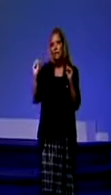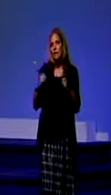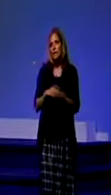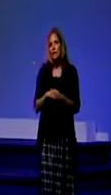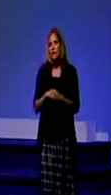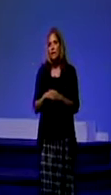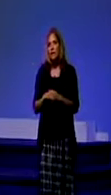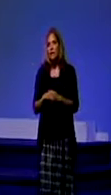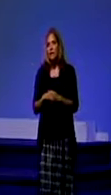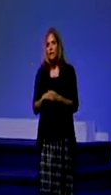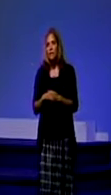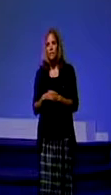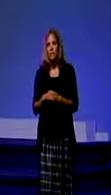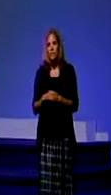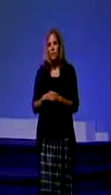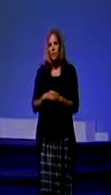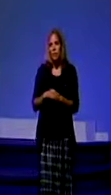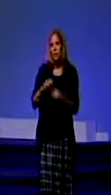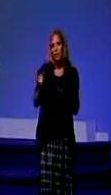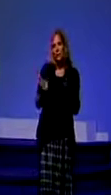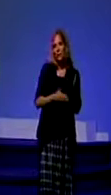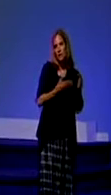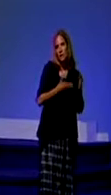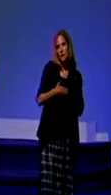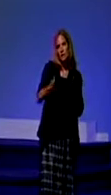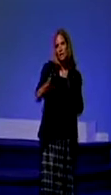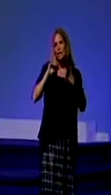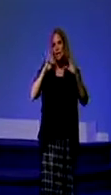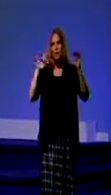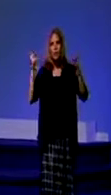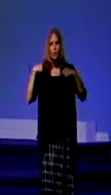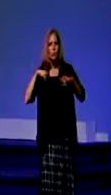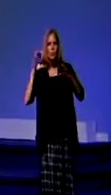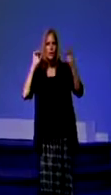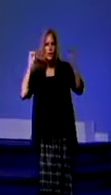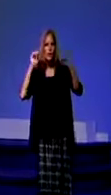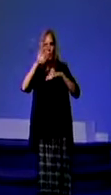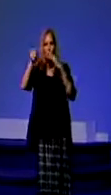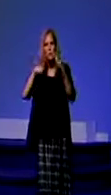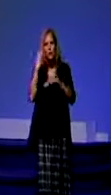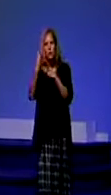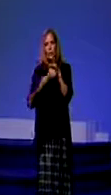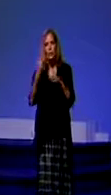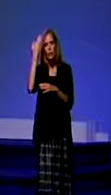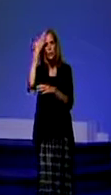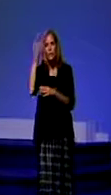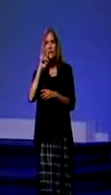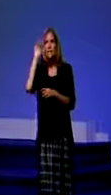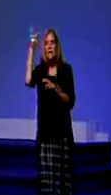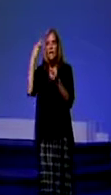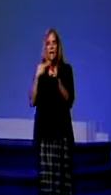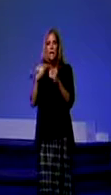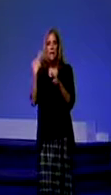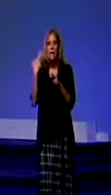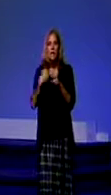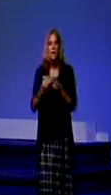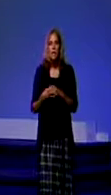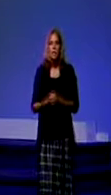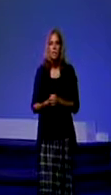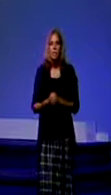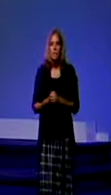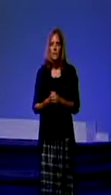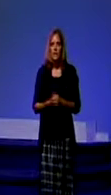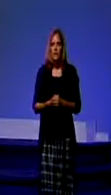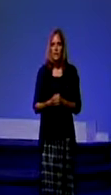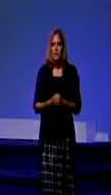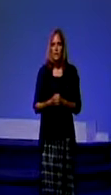Jesus saves. Sing it out, we shout till the whole world knows his name.